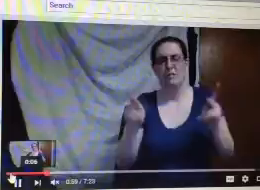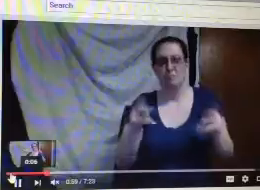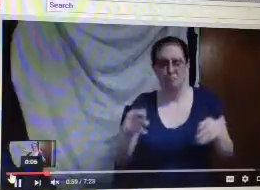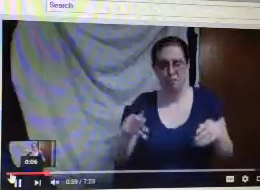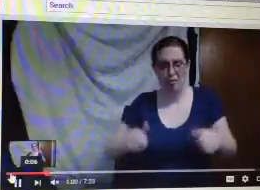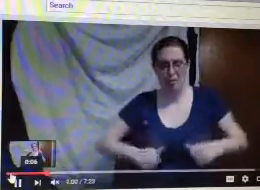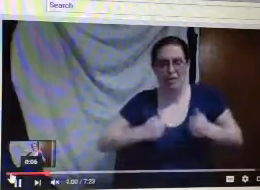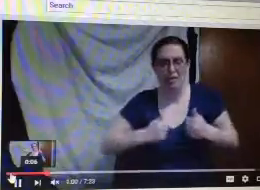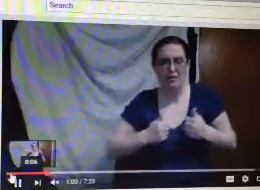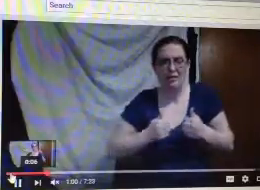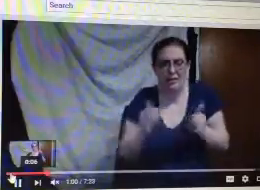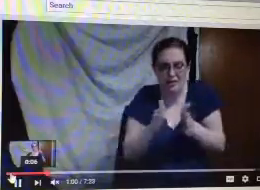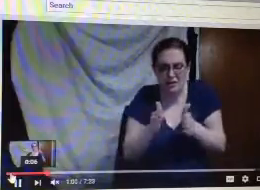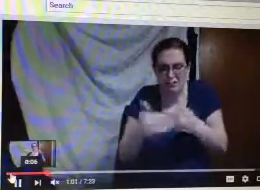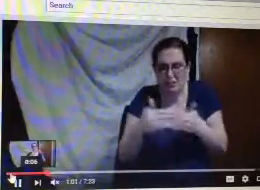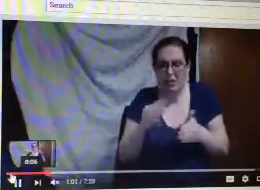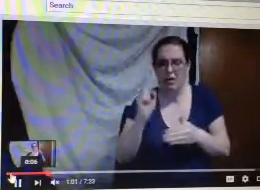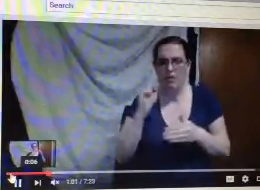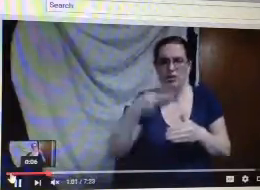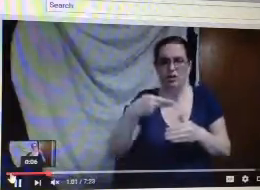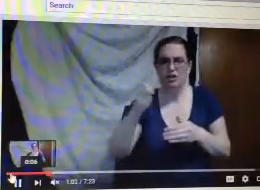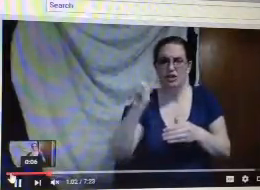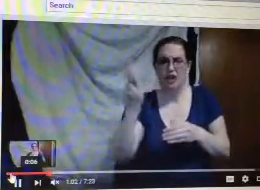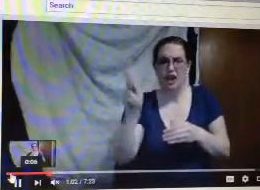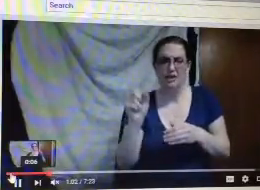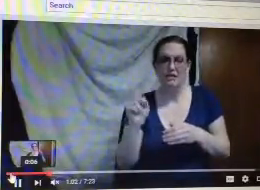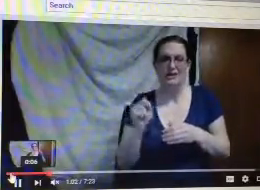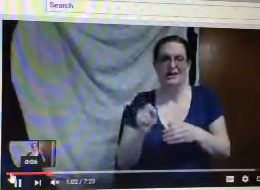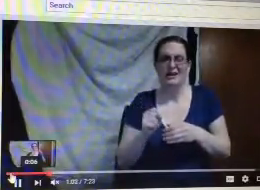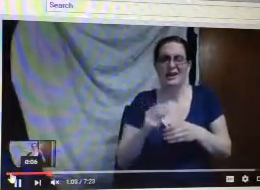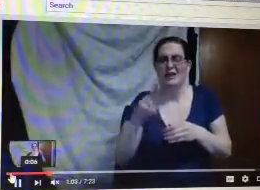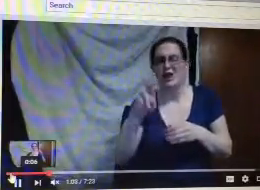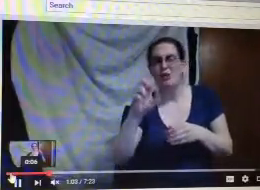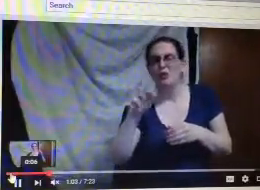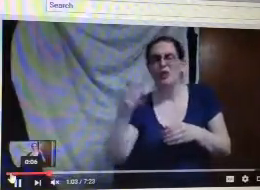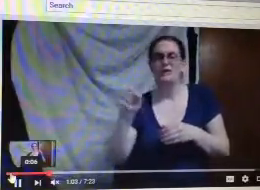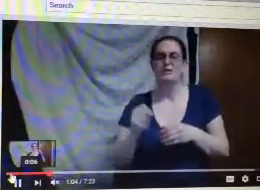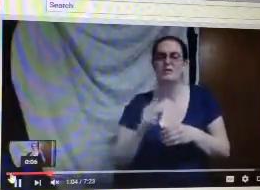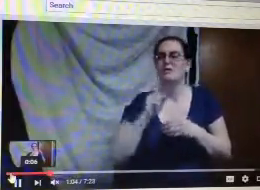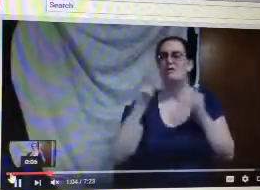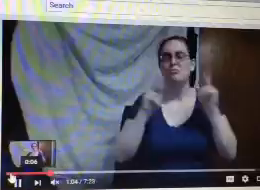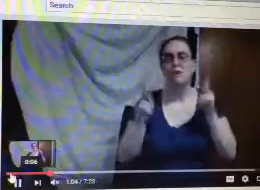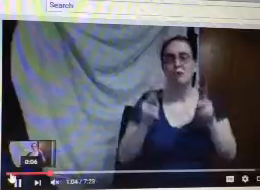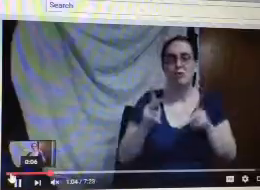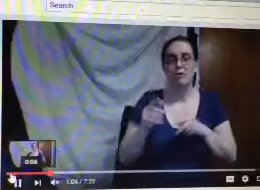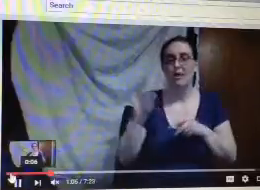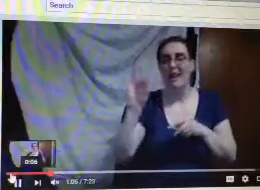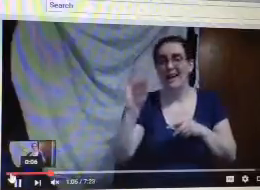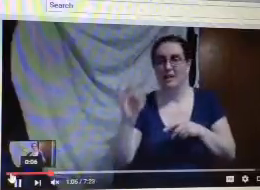there's 500,000 people. They live together in a small shack.